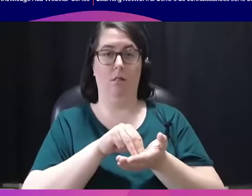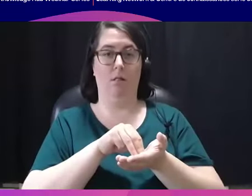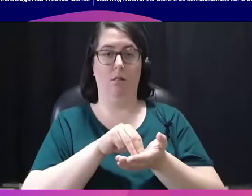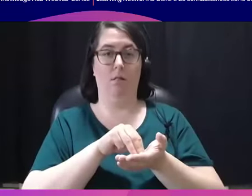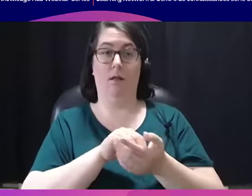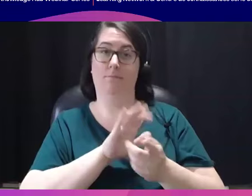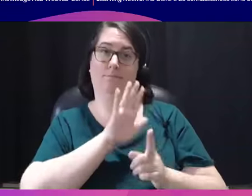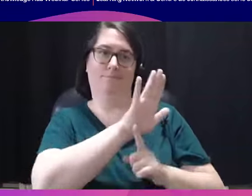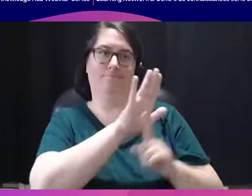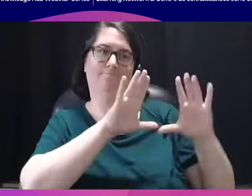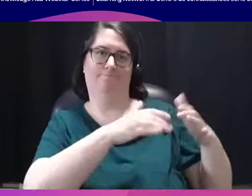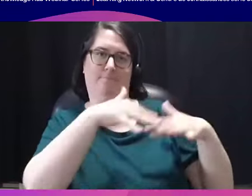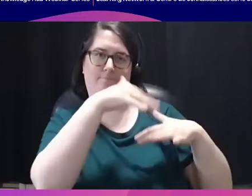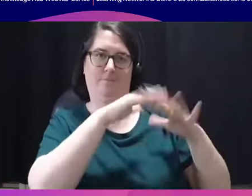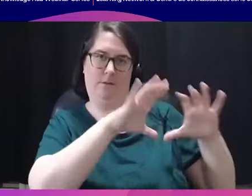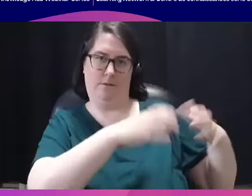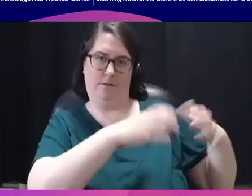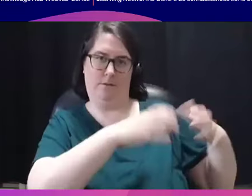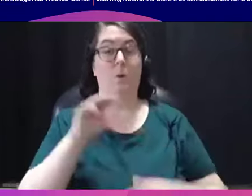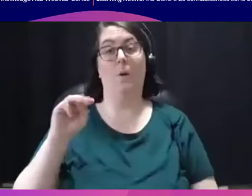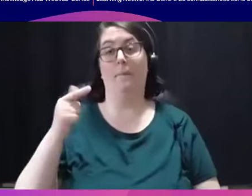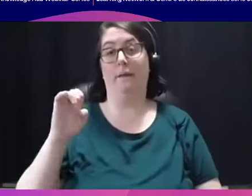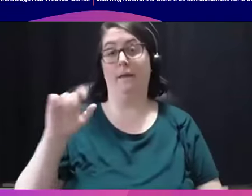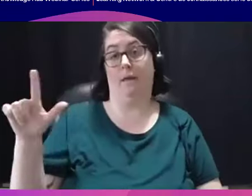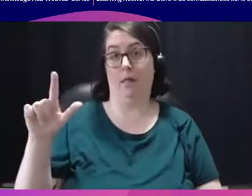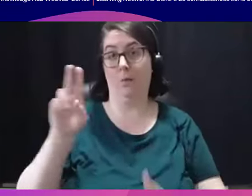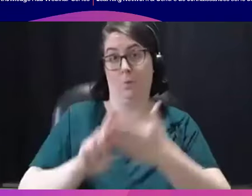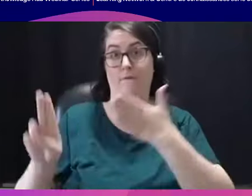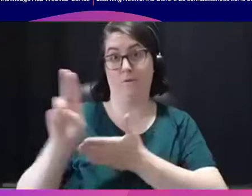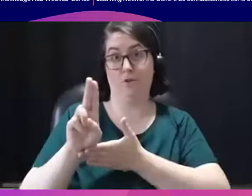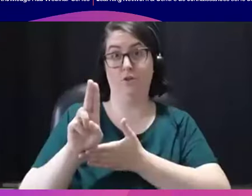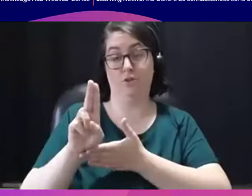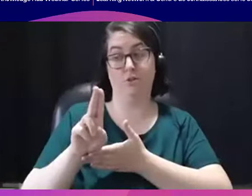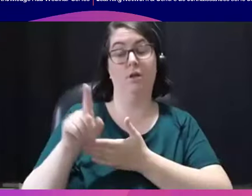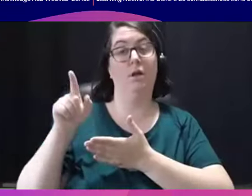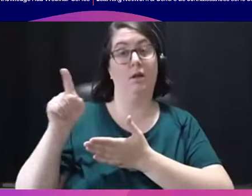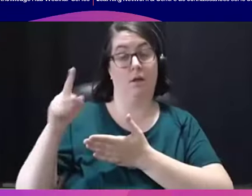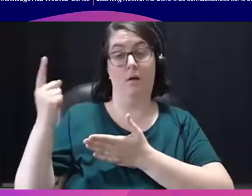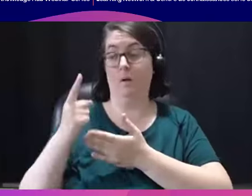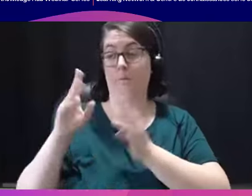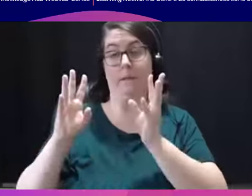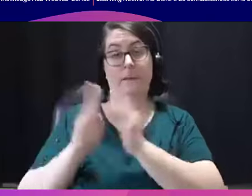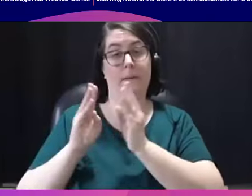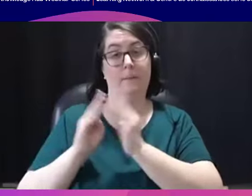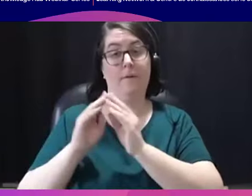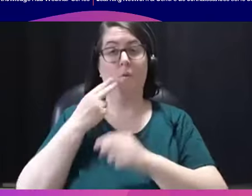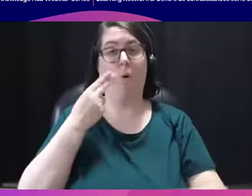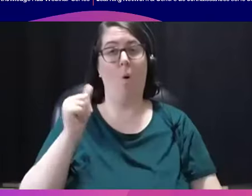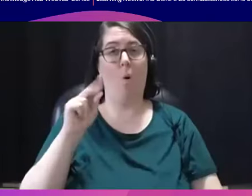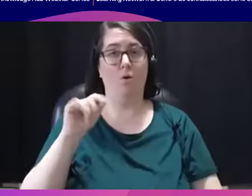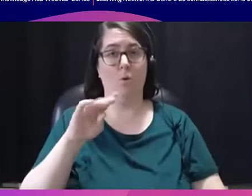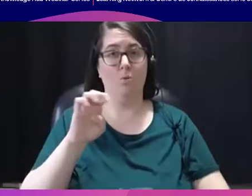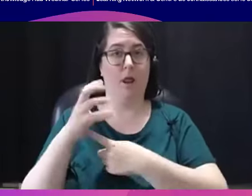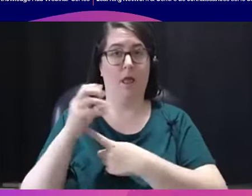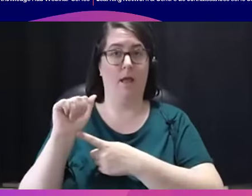Kanien'kehá:ka territory. And so McGill University, of which I attend, has also long served as a meeting place for Haudenosaunee and